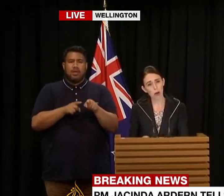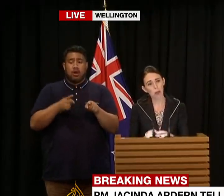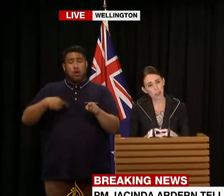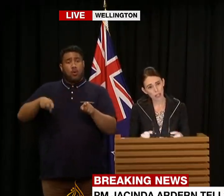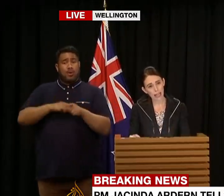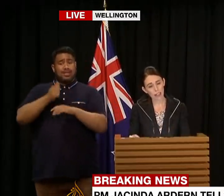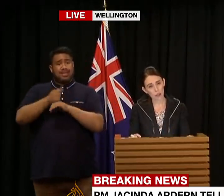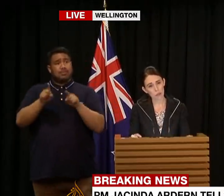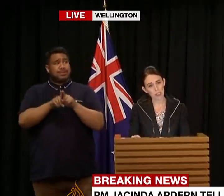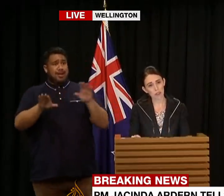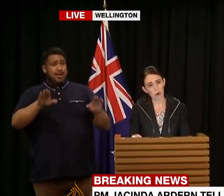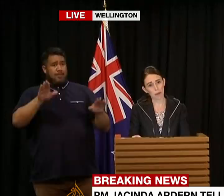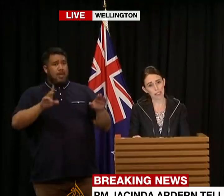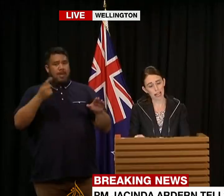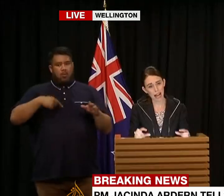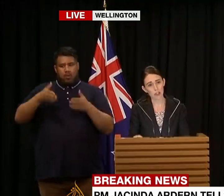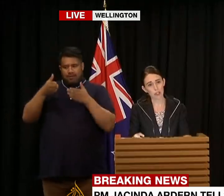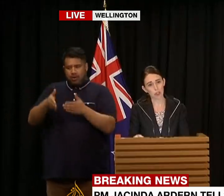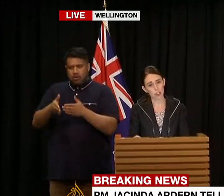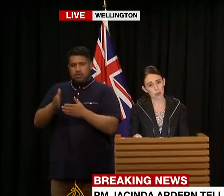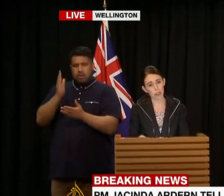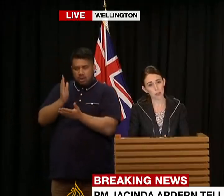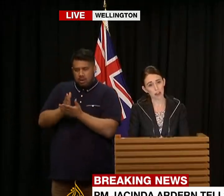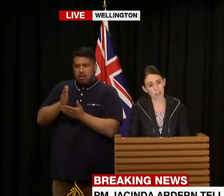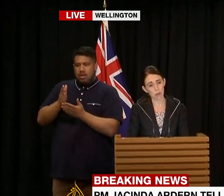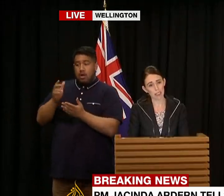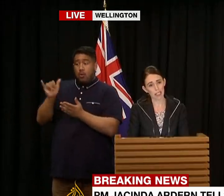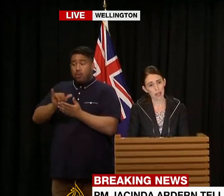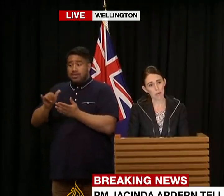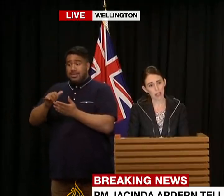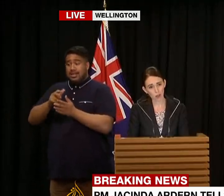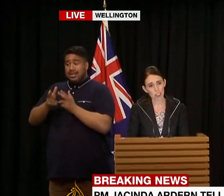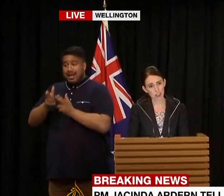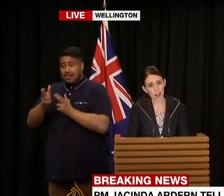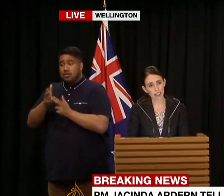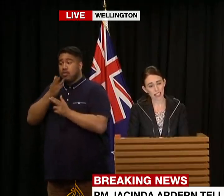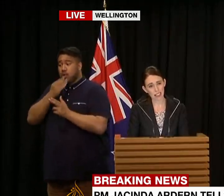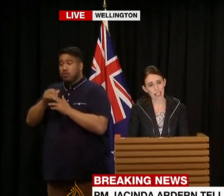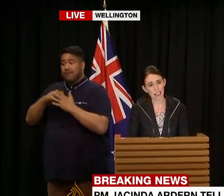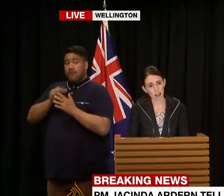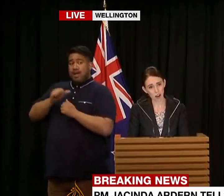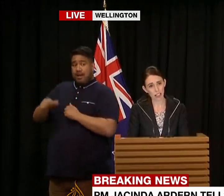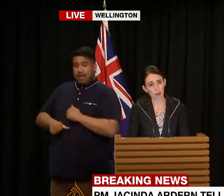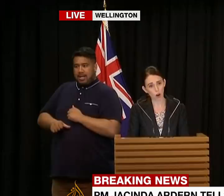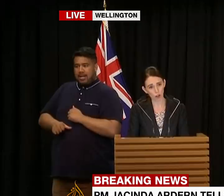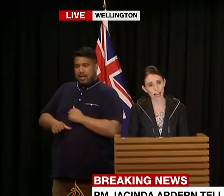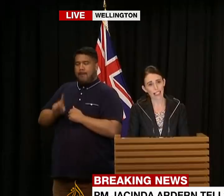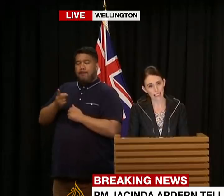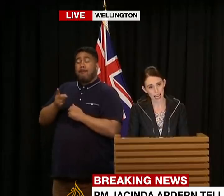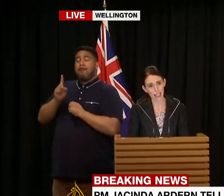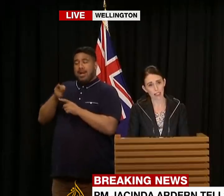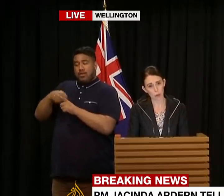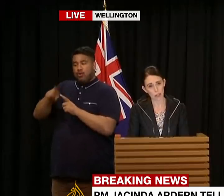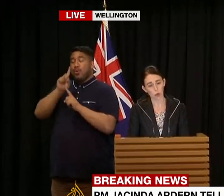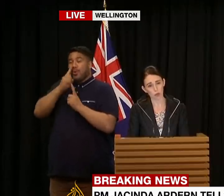outcome, but by looking at those specific weapons that are used for legitimate use by farmers, but are not designed to undertake the kind of horror